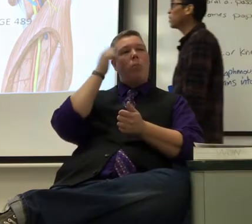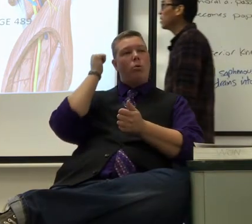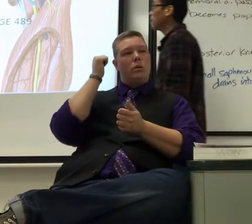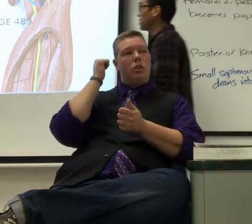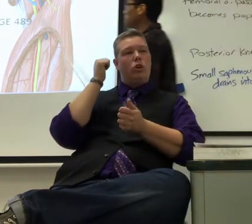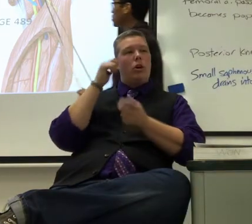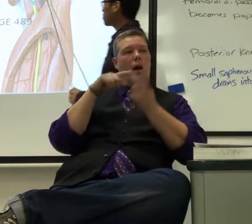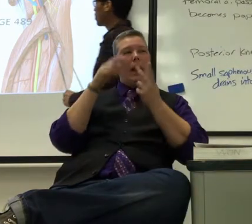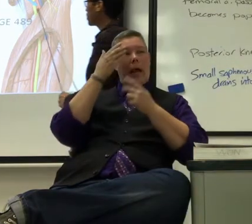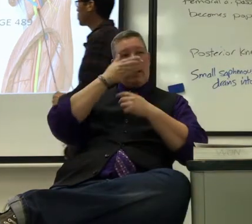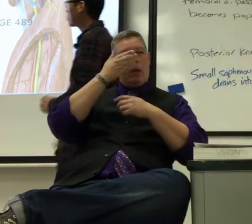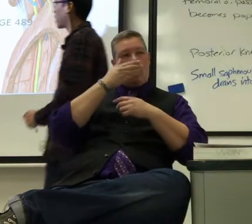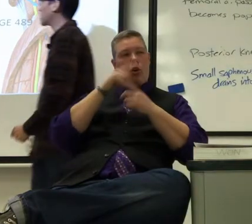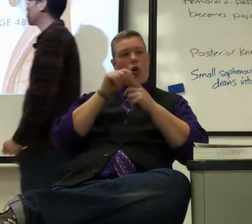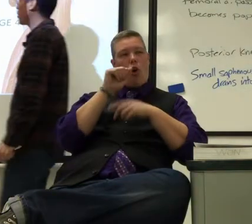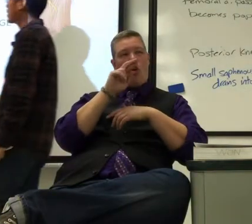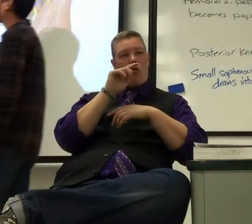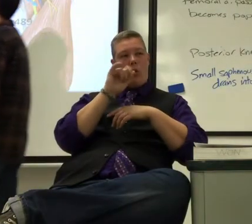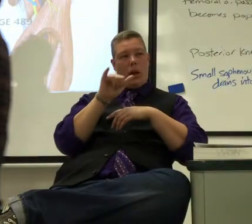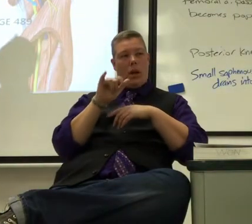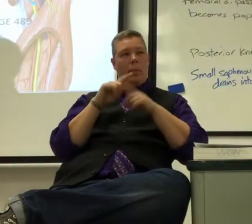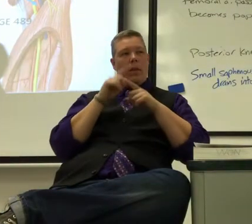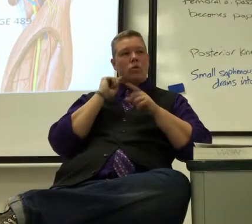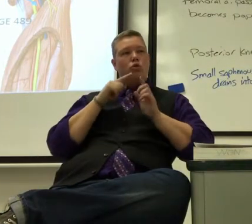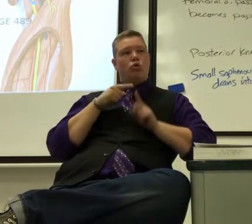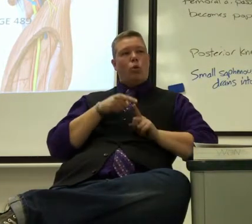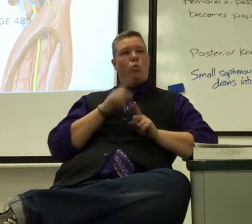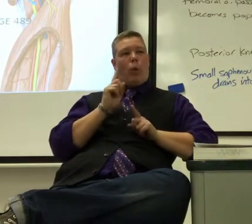foot. This is just pointing to the branch point.